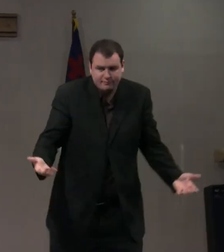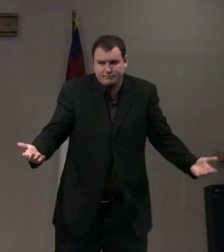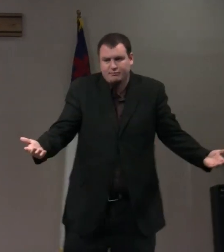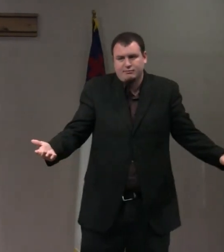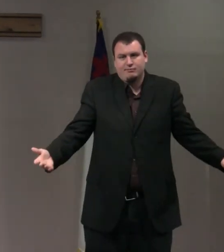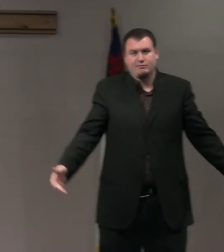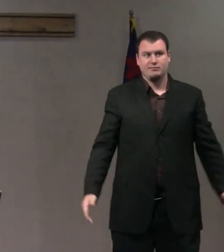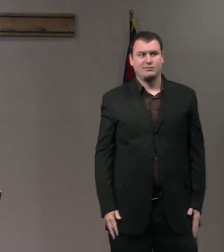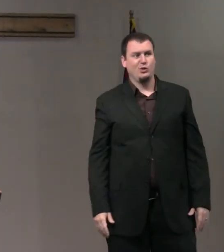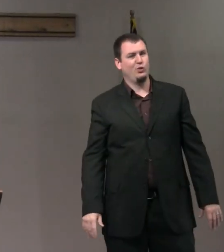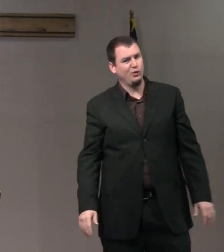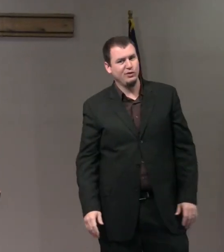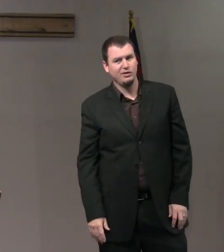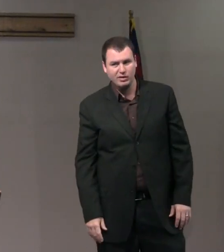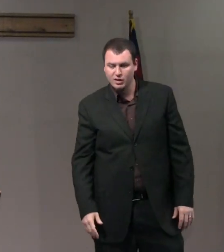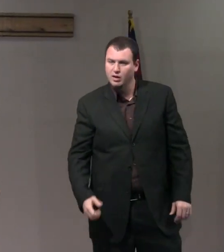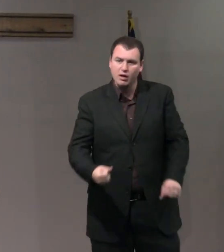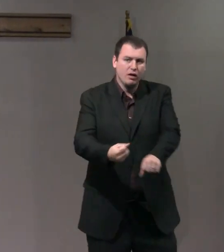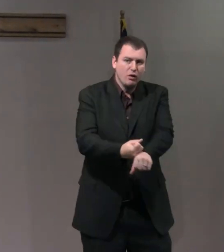If that doesn't move you,